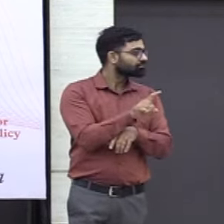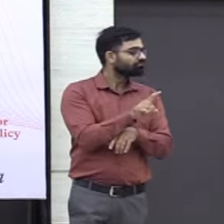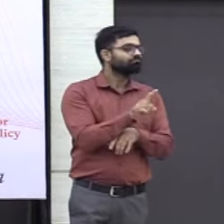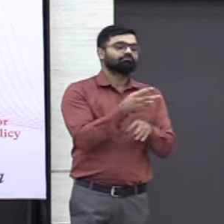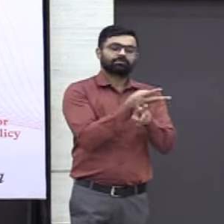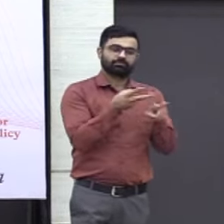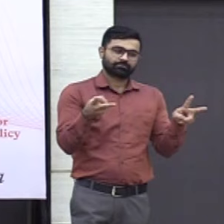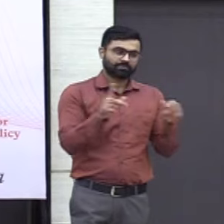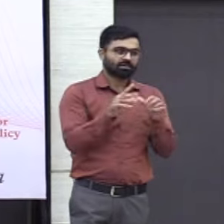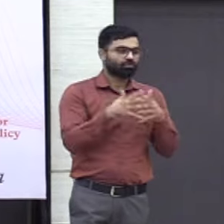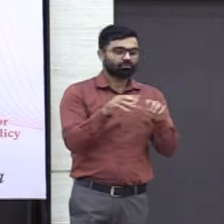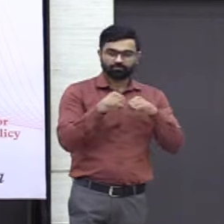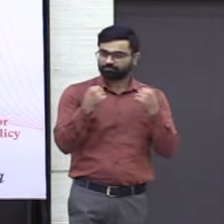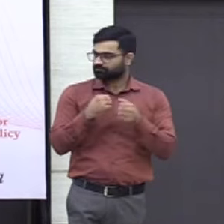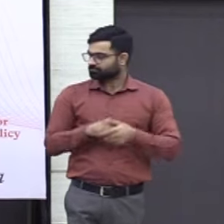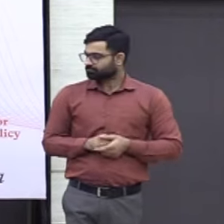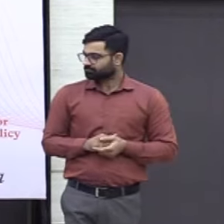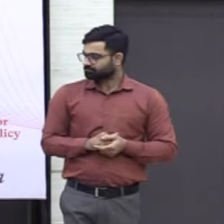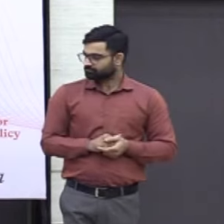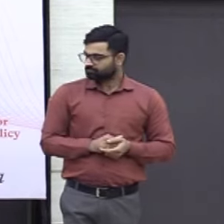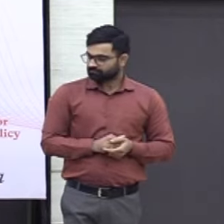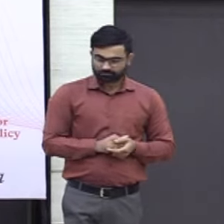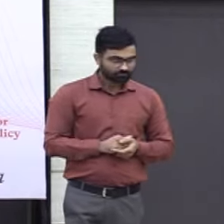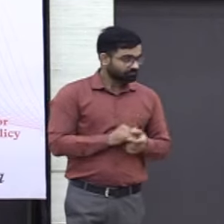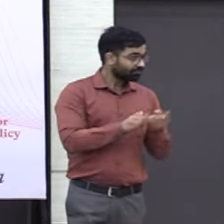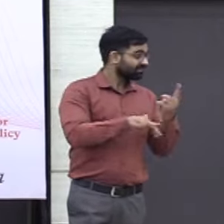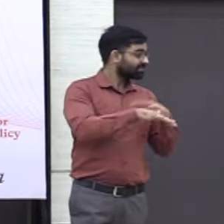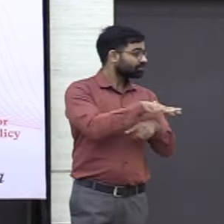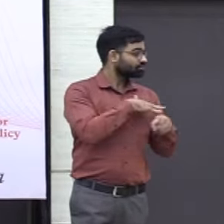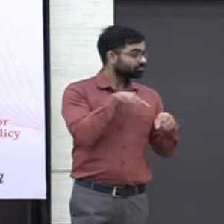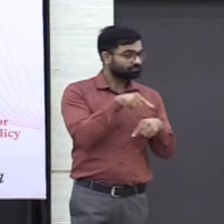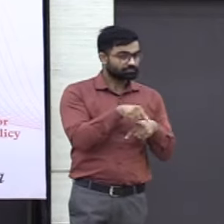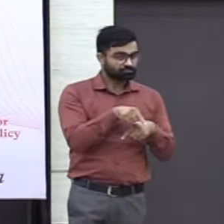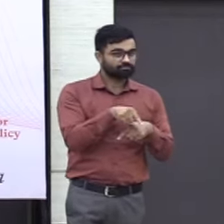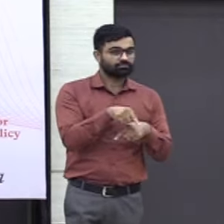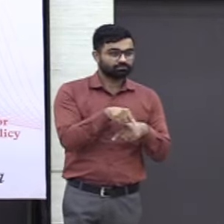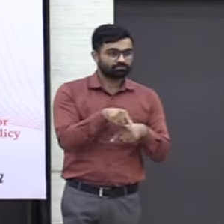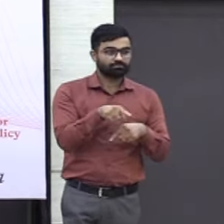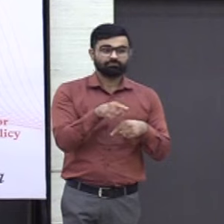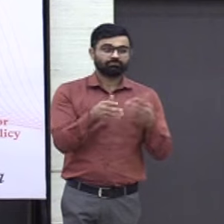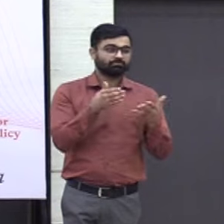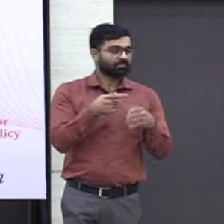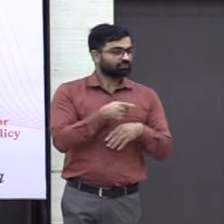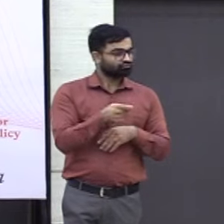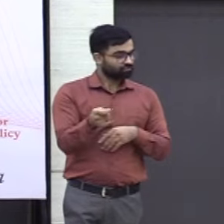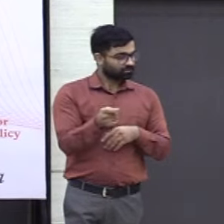activities, right? In society, there will be